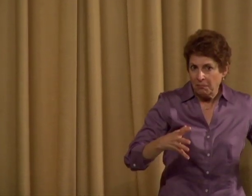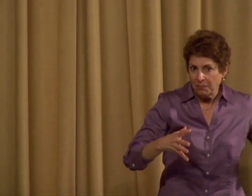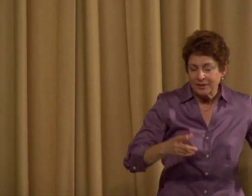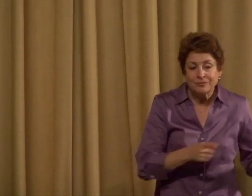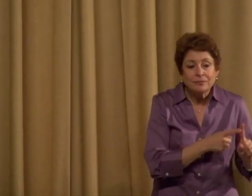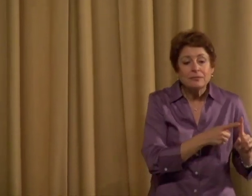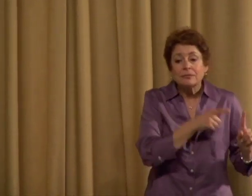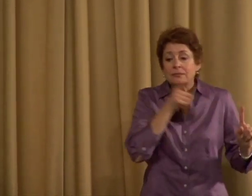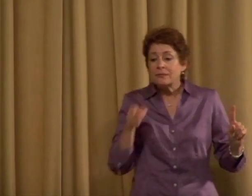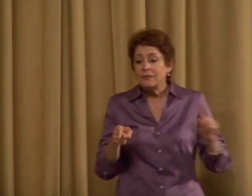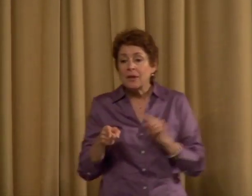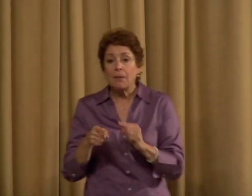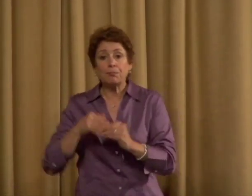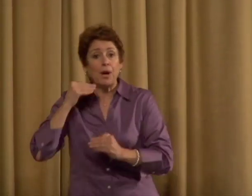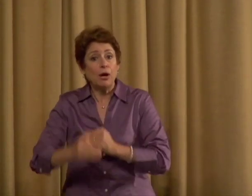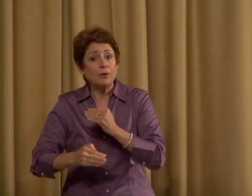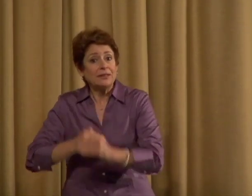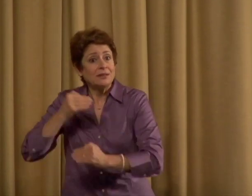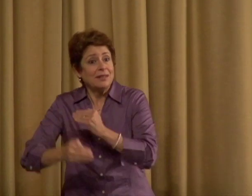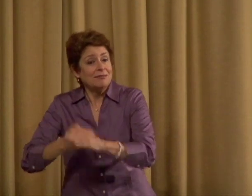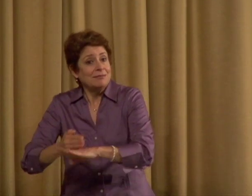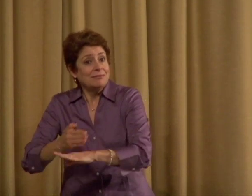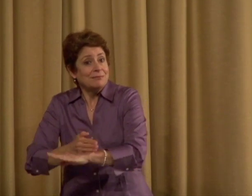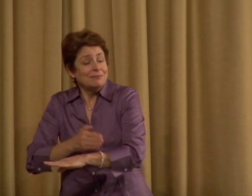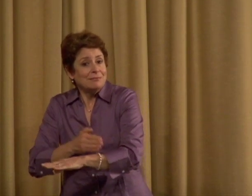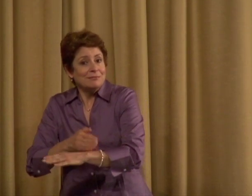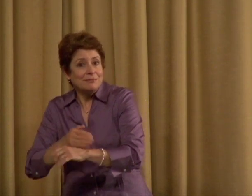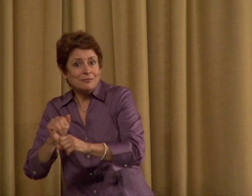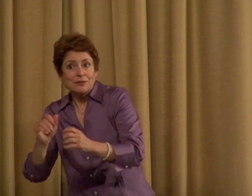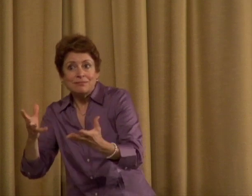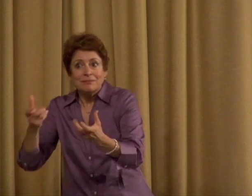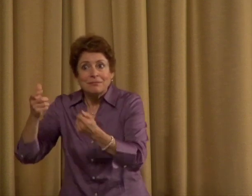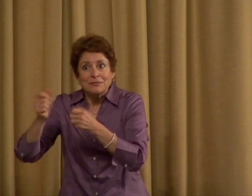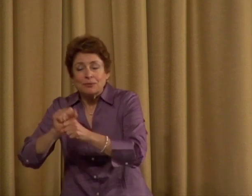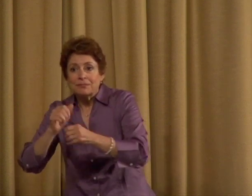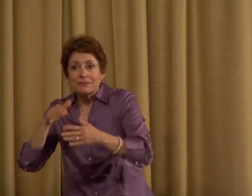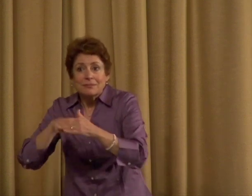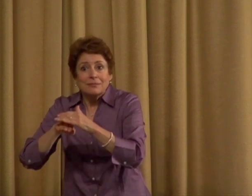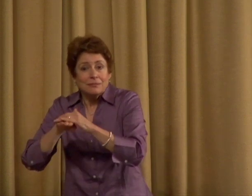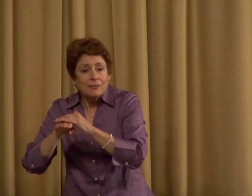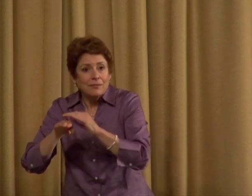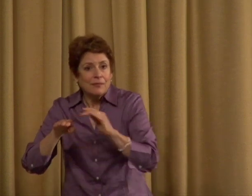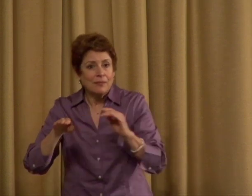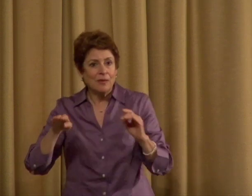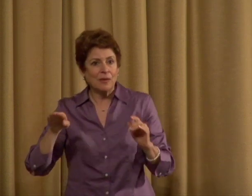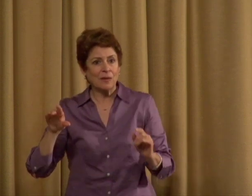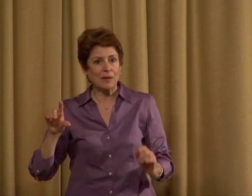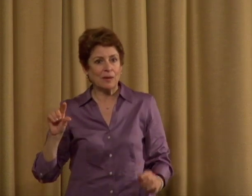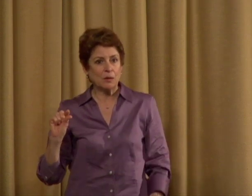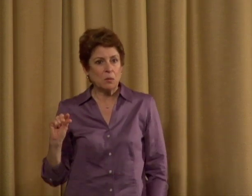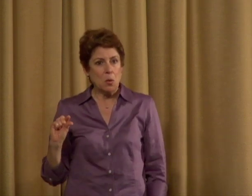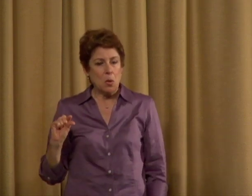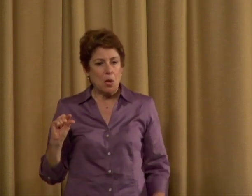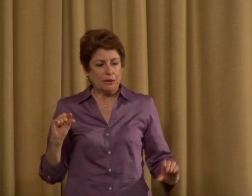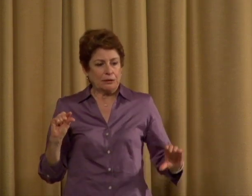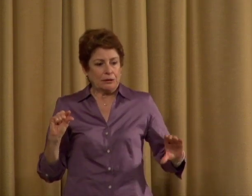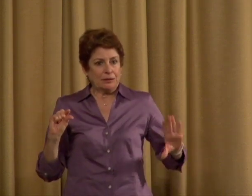continued to grow over those years, and the progression in our industry of deaf actors getting access has